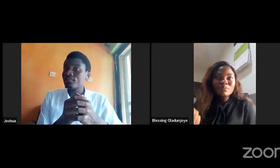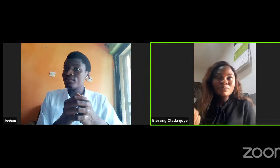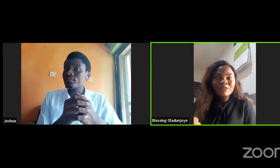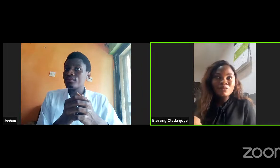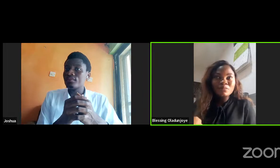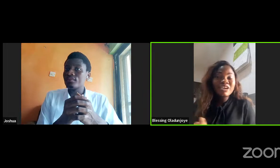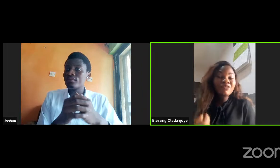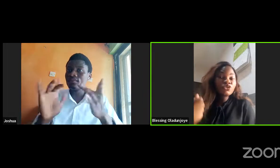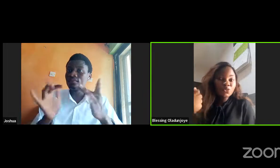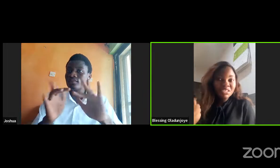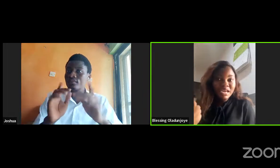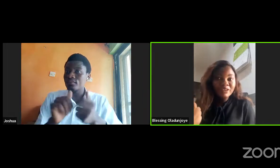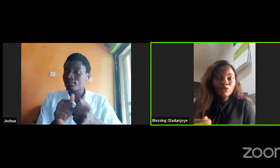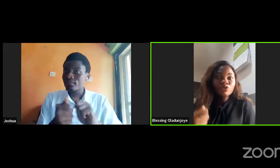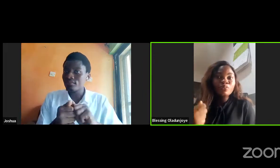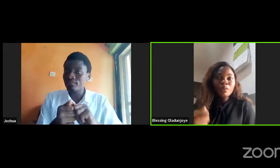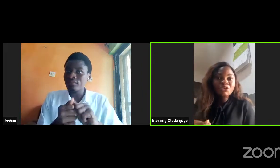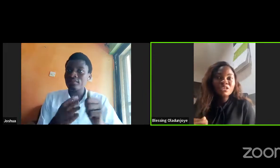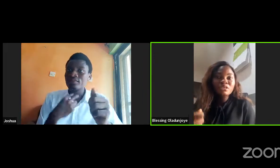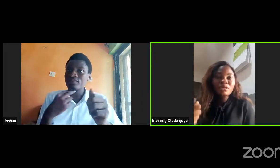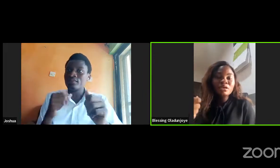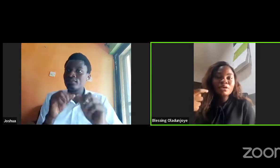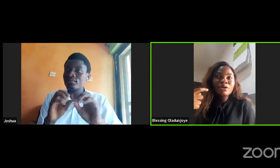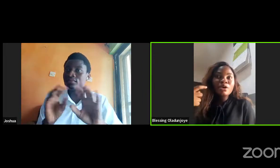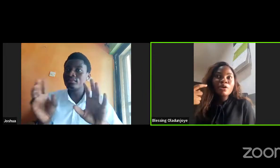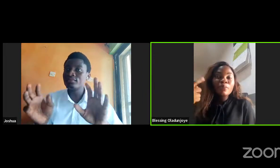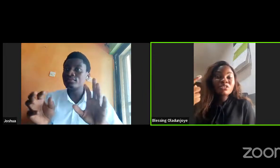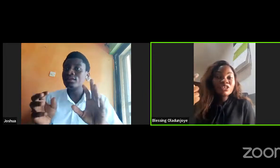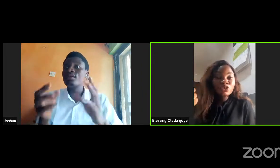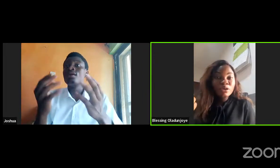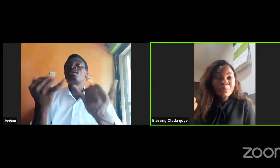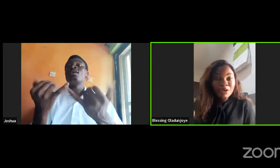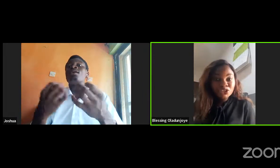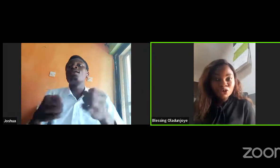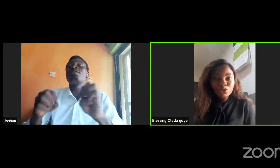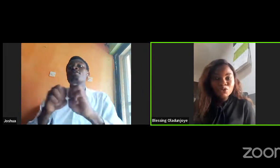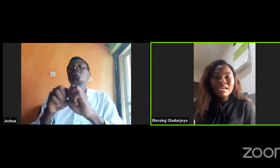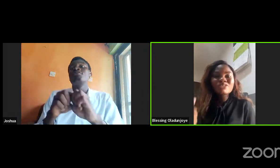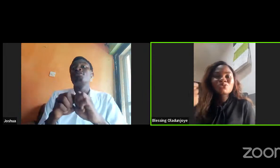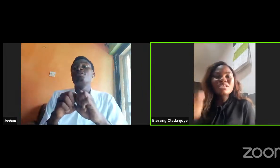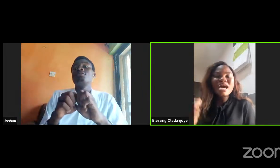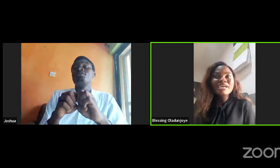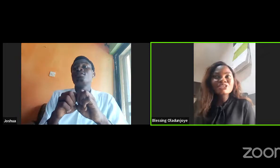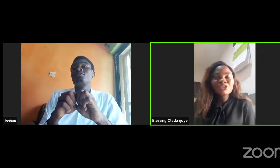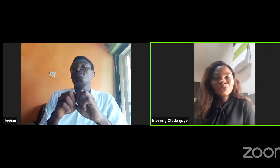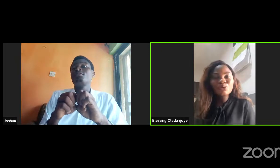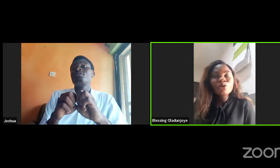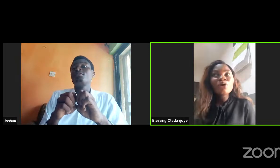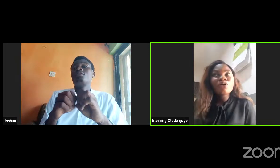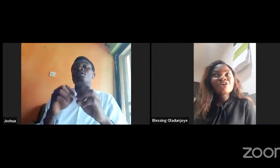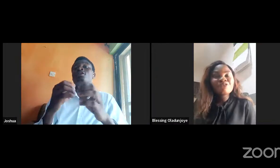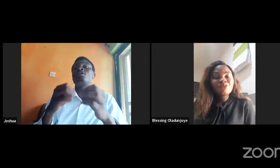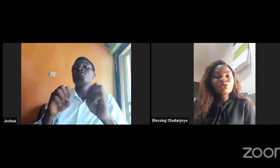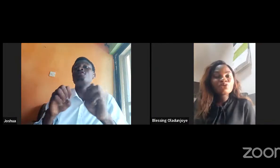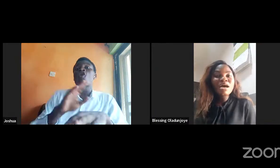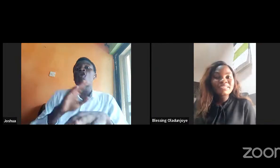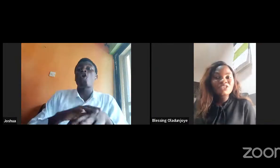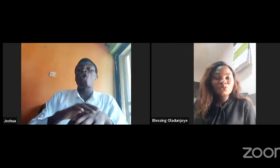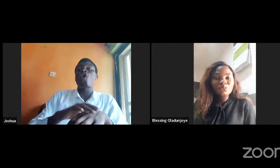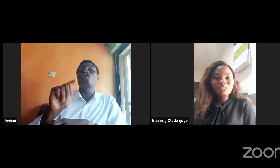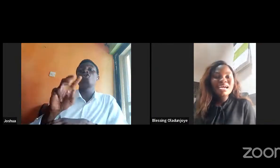All these platforms are, even Twitter, if you want to publish it, post a picture on Twitter, Twitter asks you if you want